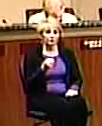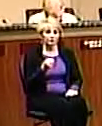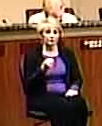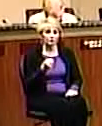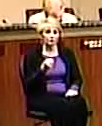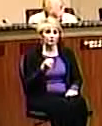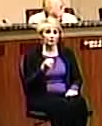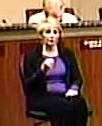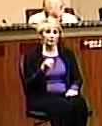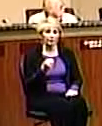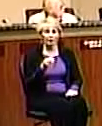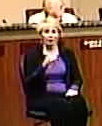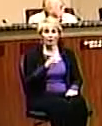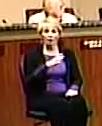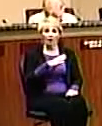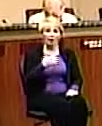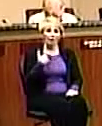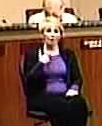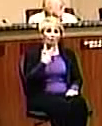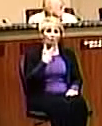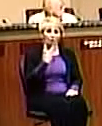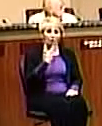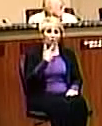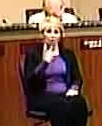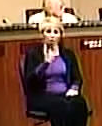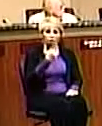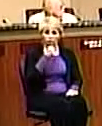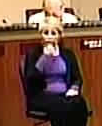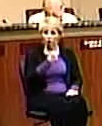in all practicality, I had an older lady call me up